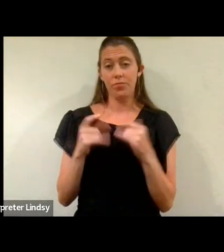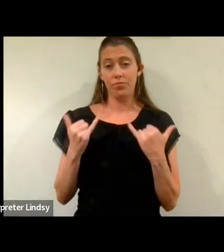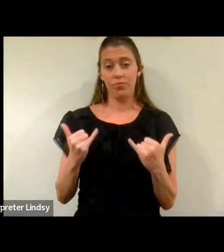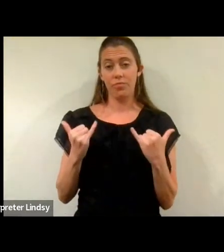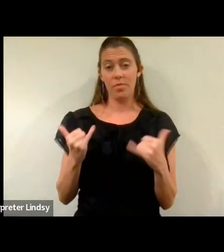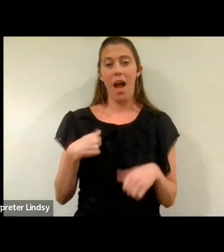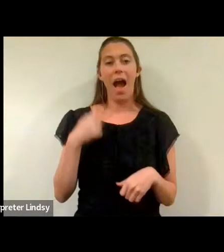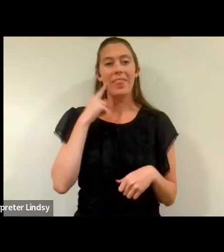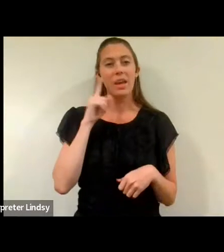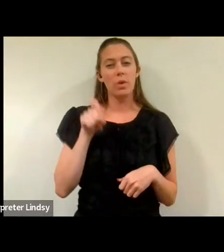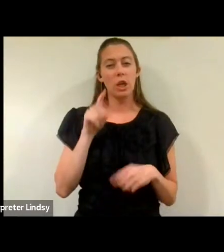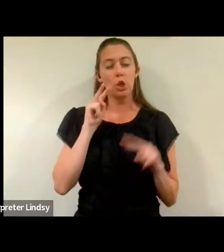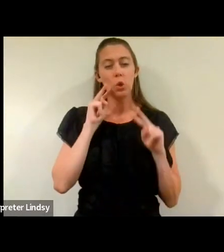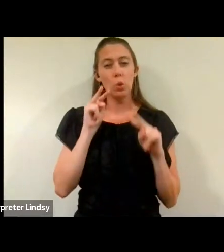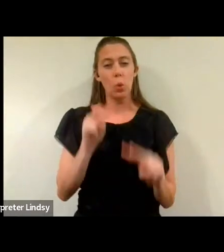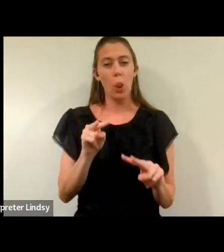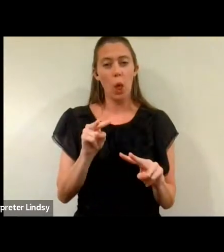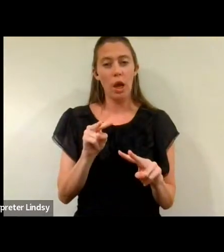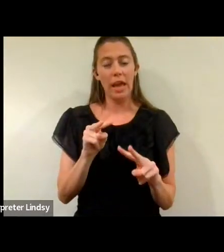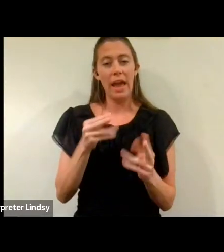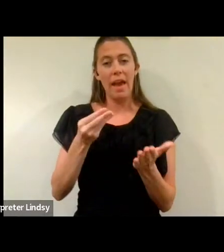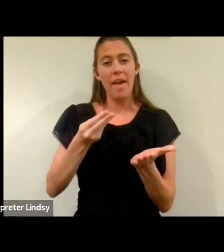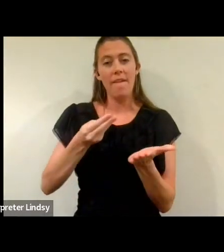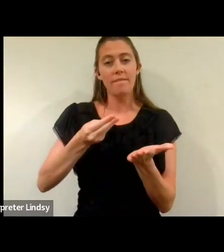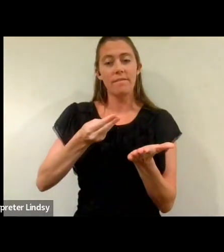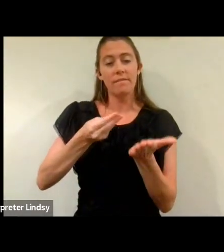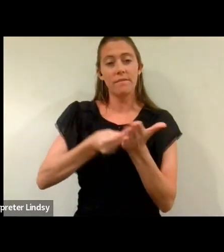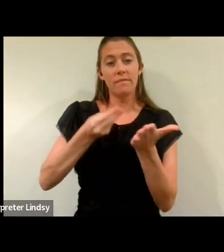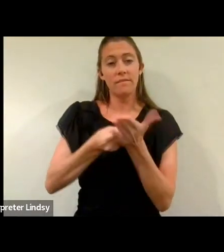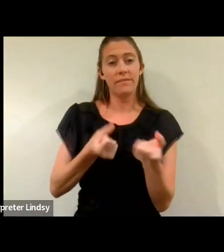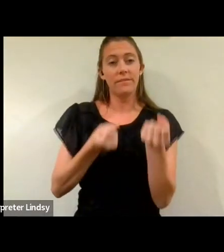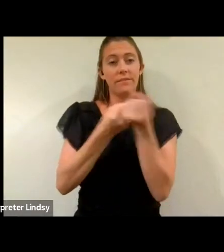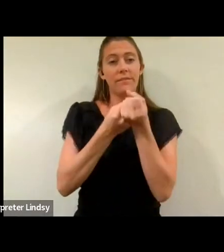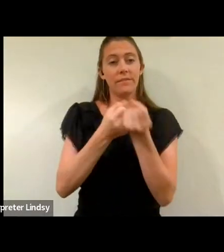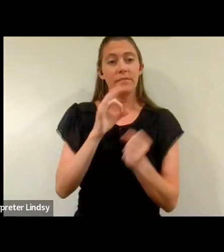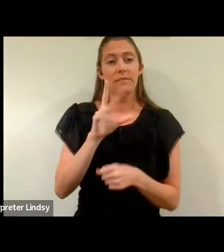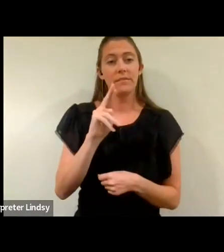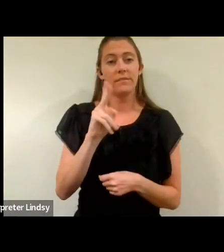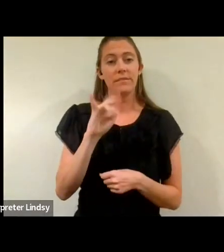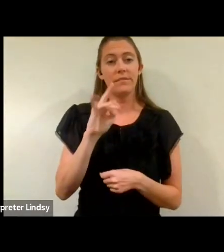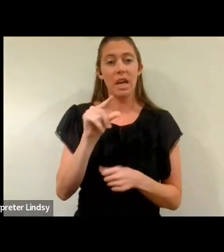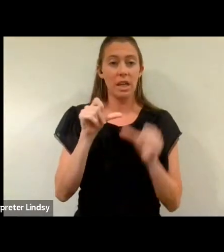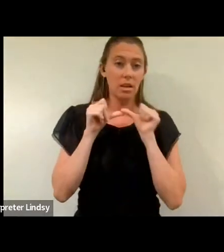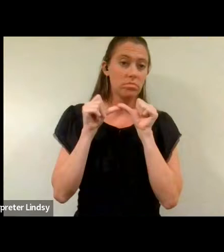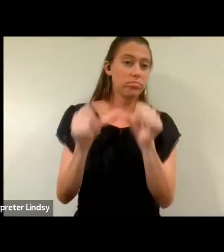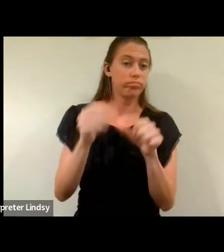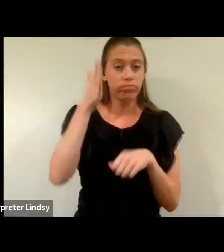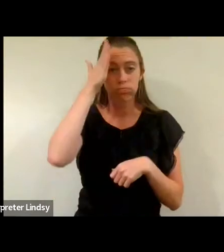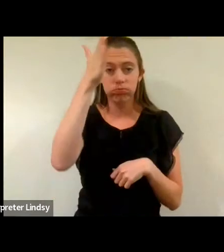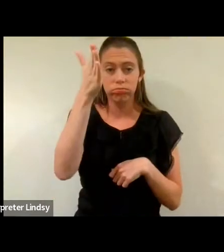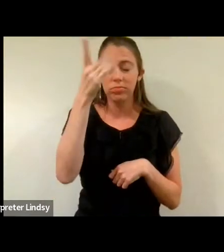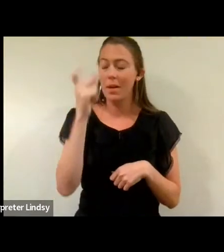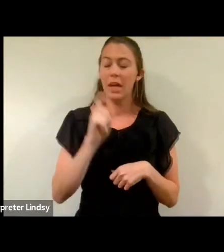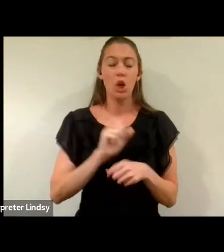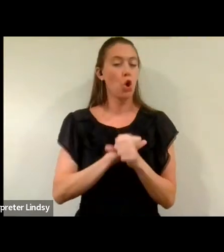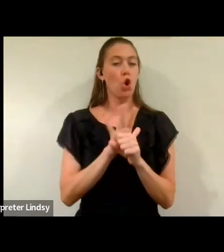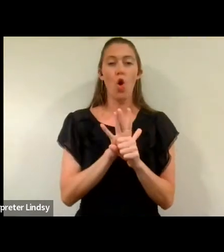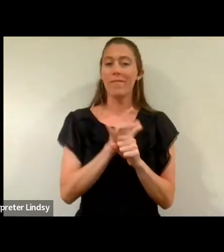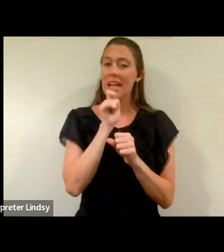past ARPA, because this isn't going away. I